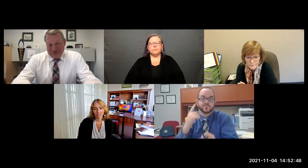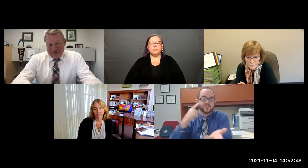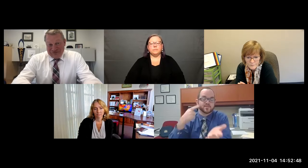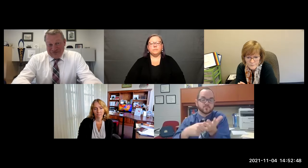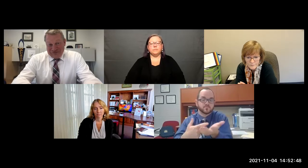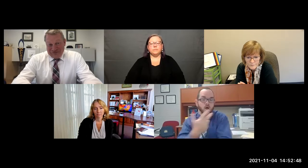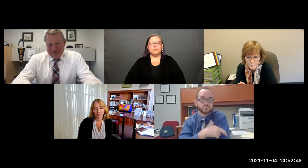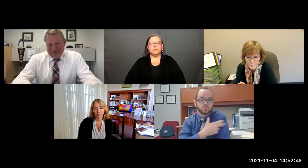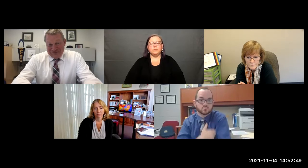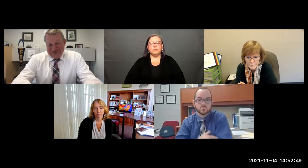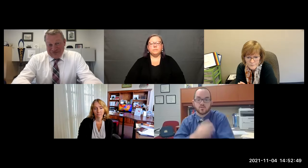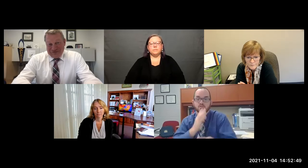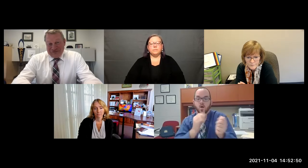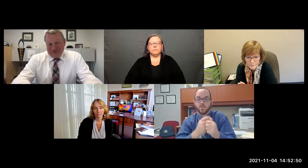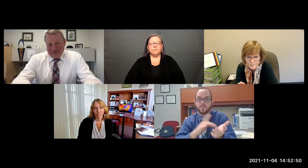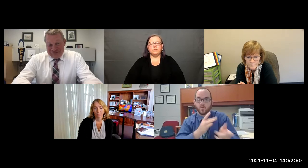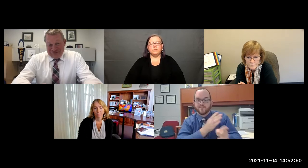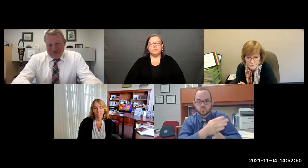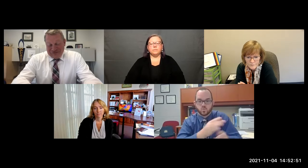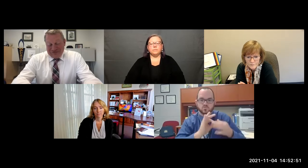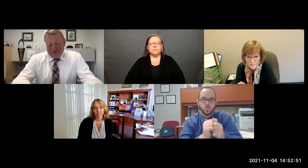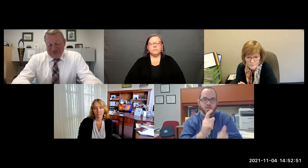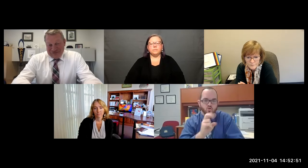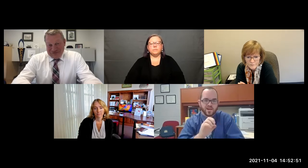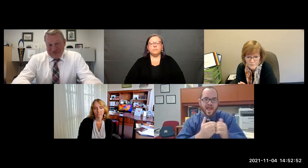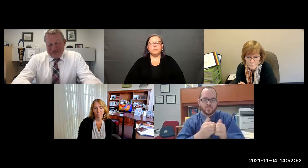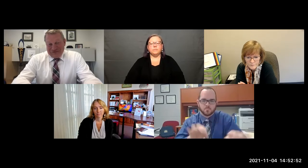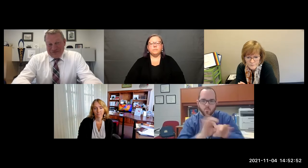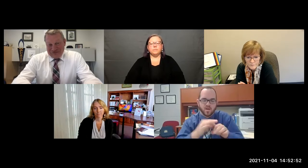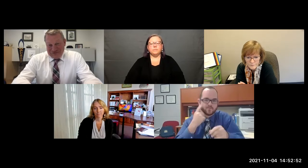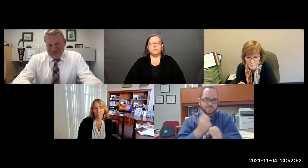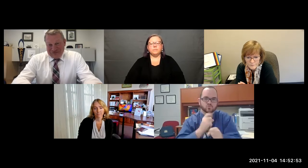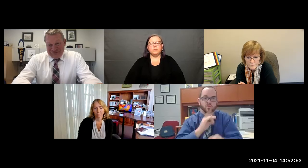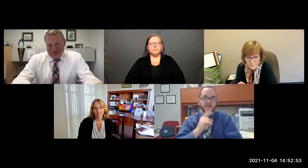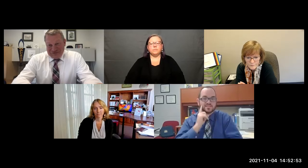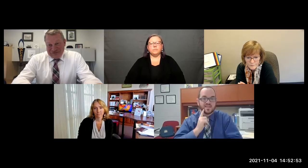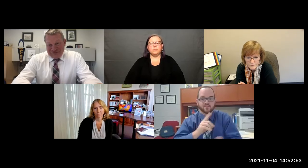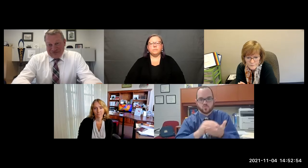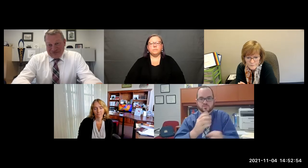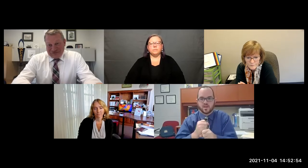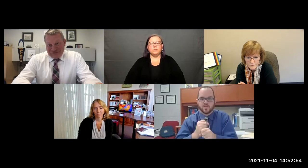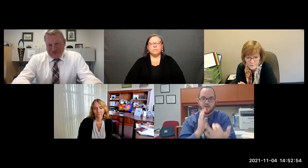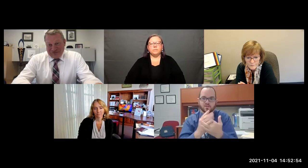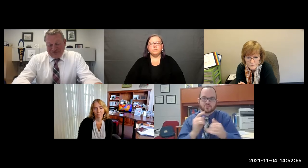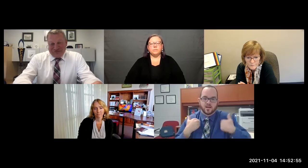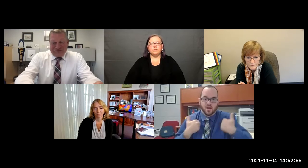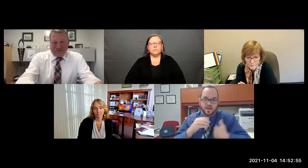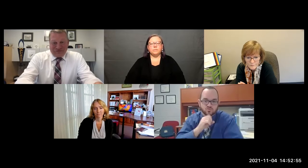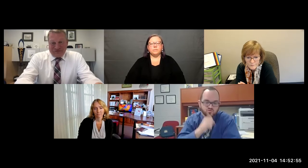stakeholders related to the LRE. That could include hospitals, talking with medical professionals about what the least restrictive environment means, what LRE means in application